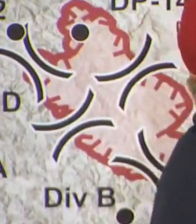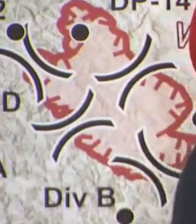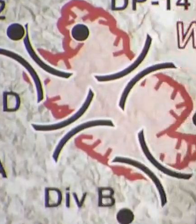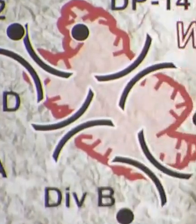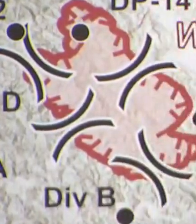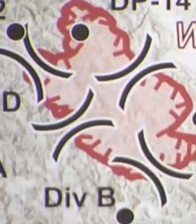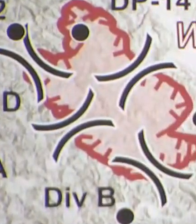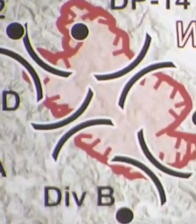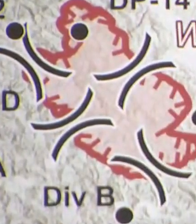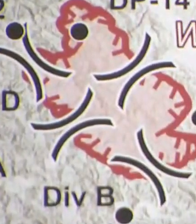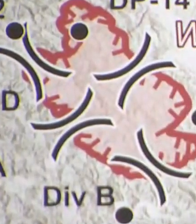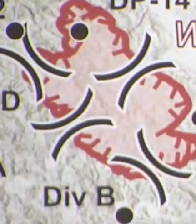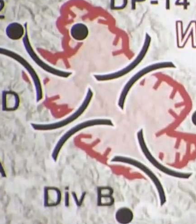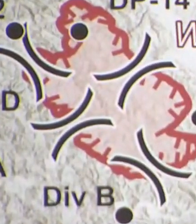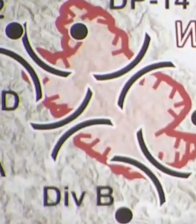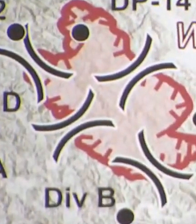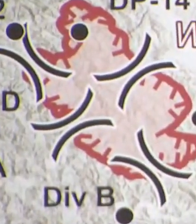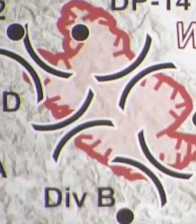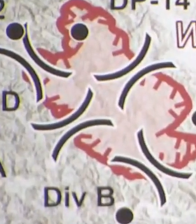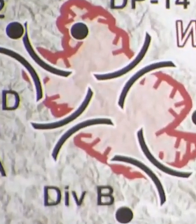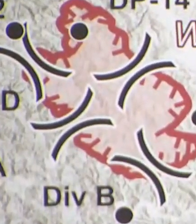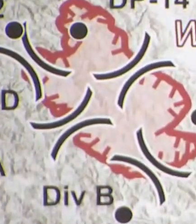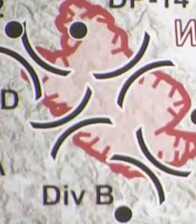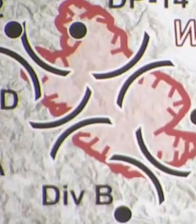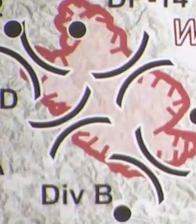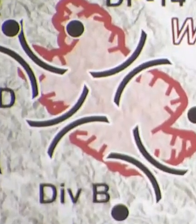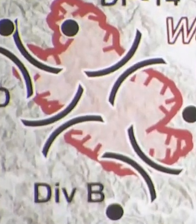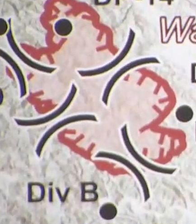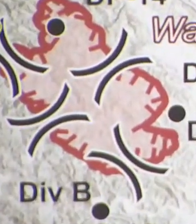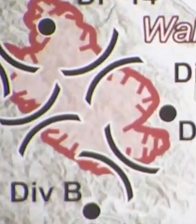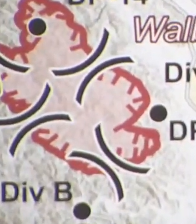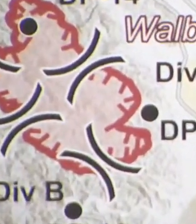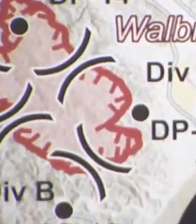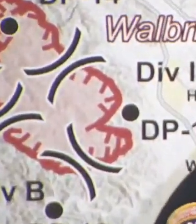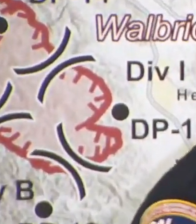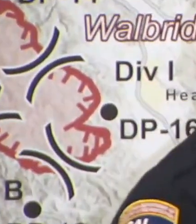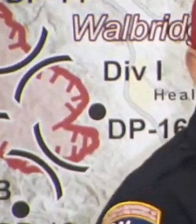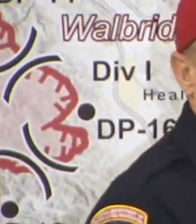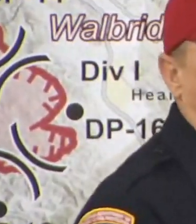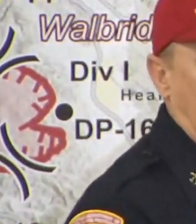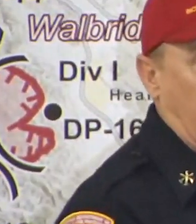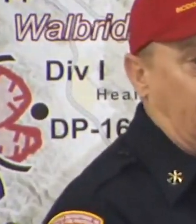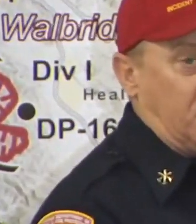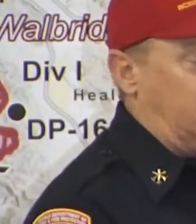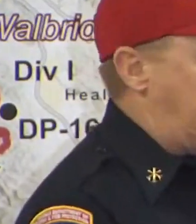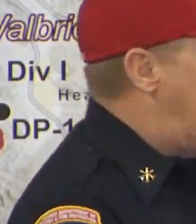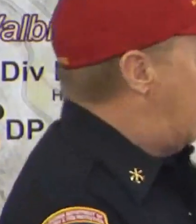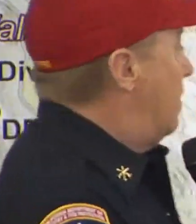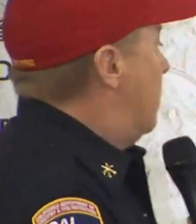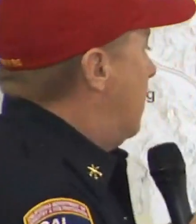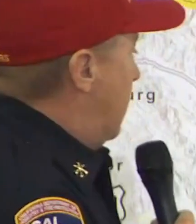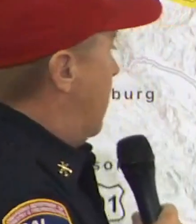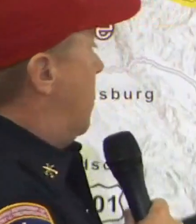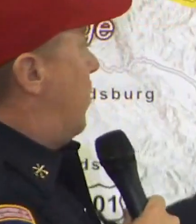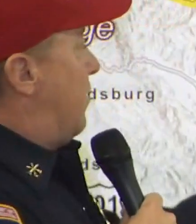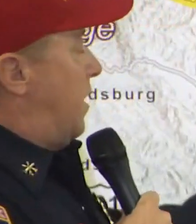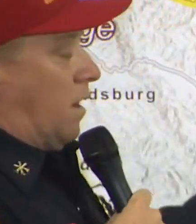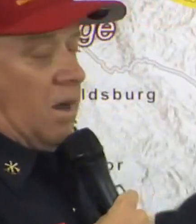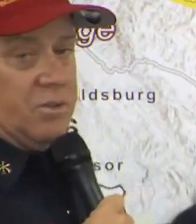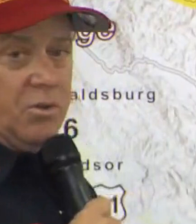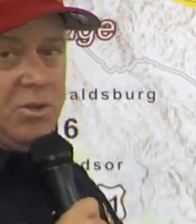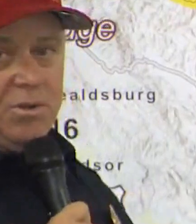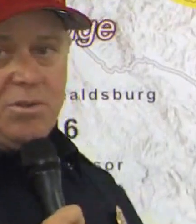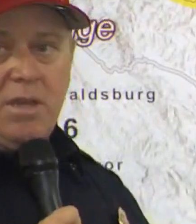around to the north of the fire, down Highway 16, and then down to the Yoshadihi tribal community. We